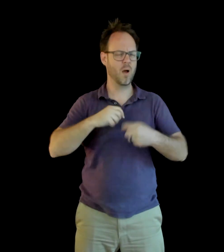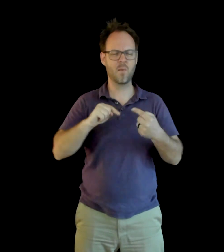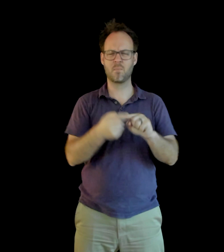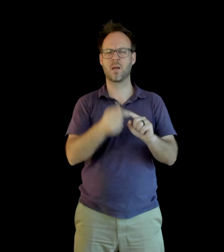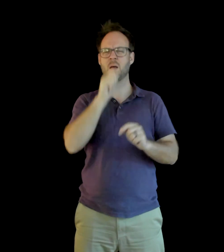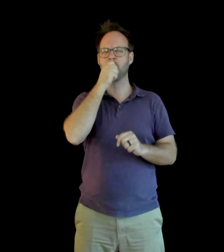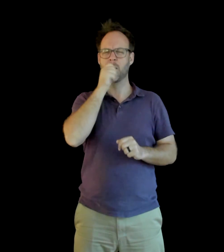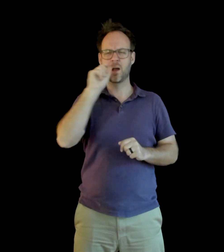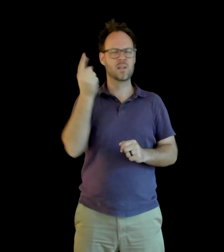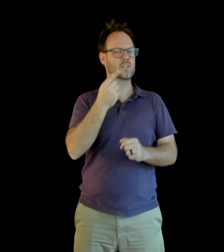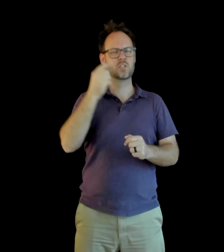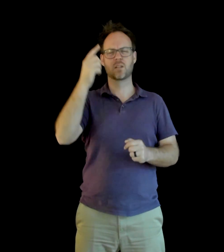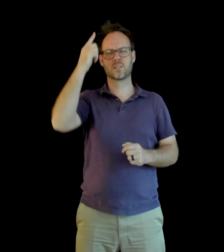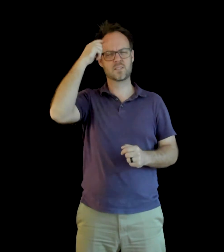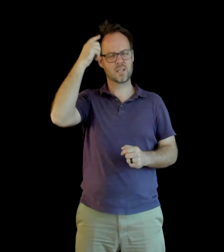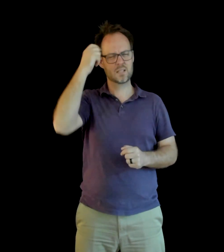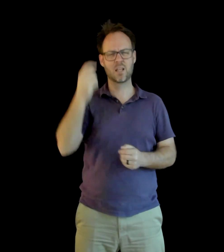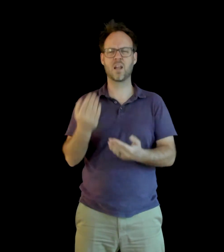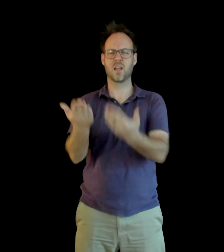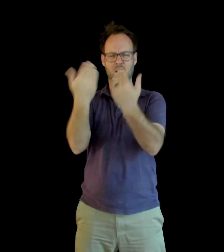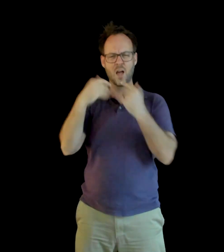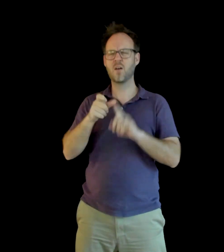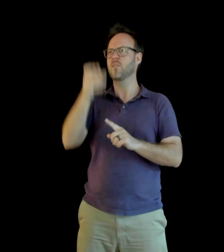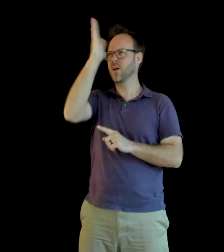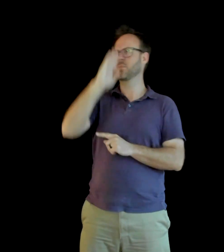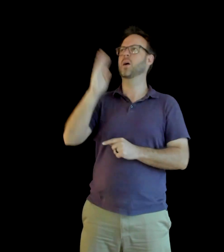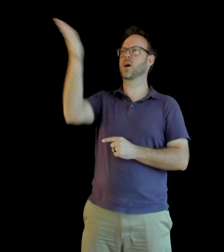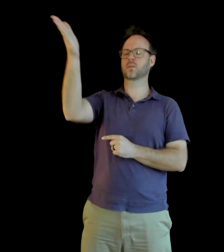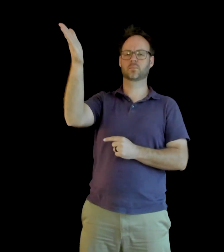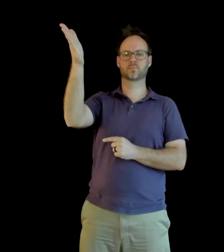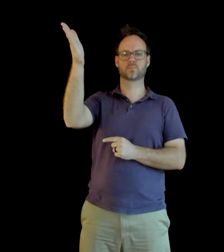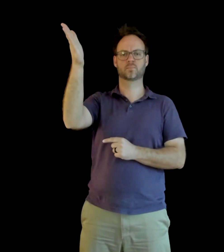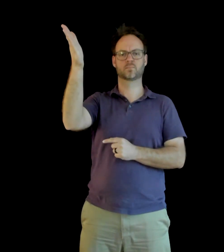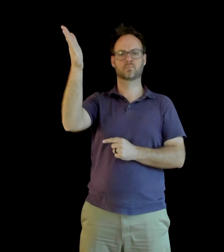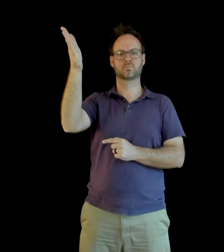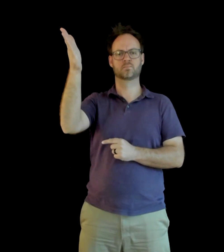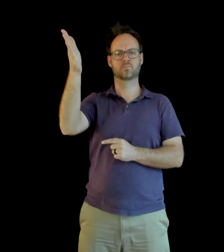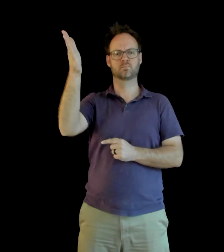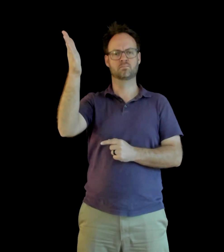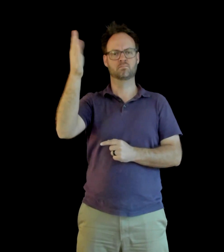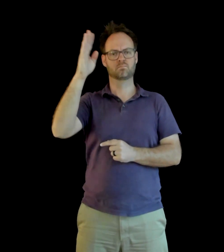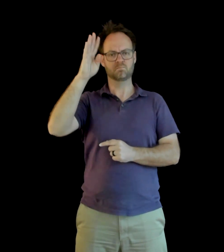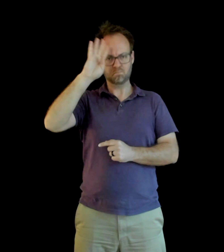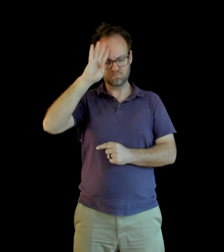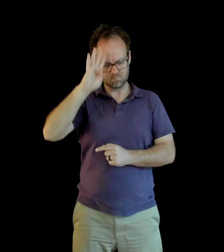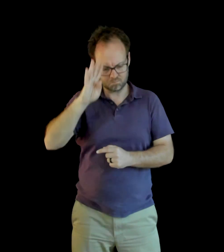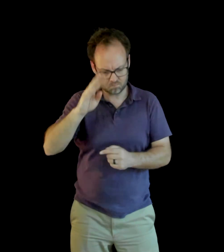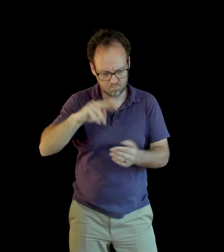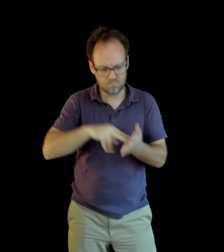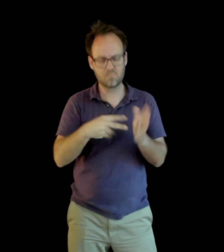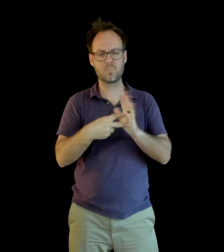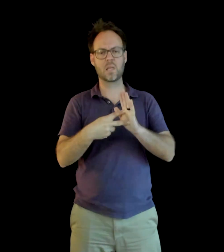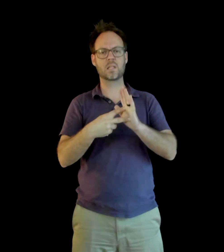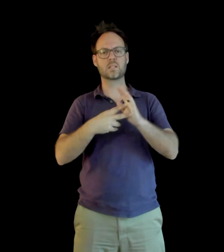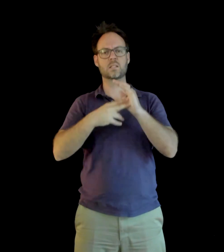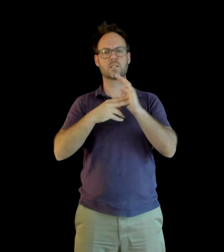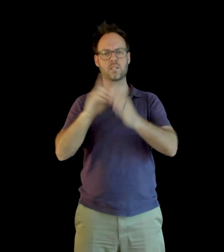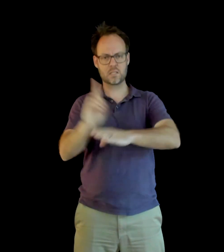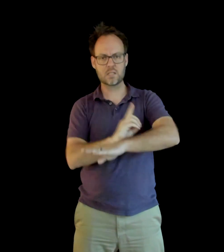your problem, pain, or suffering is, just consider it coming from God. Treat it as discipline. The Lord is at work in your life